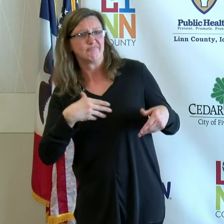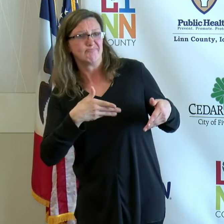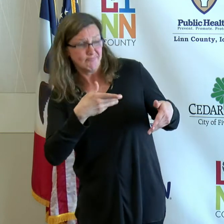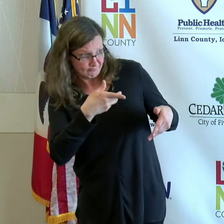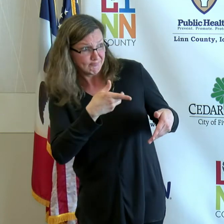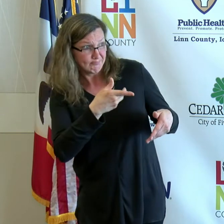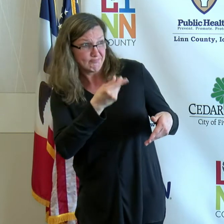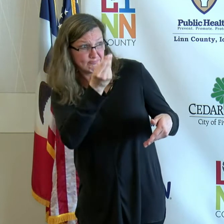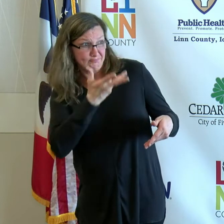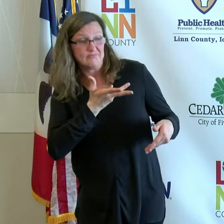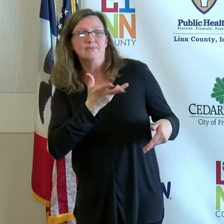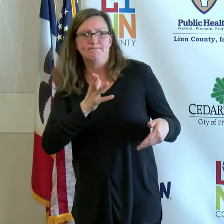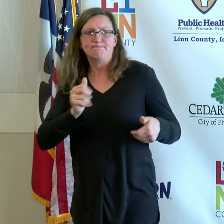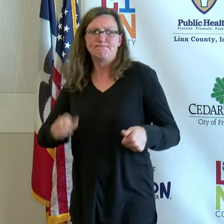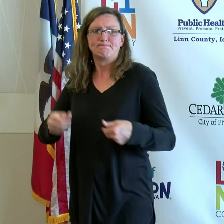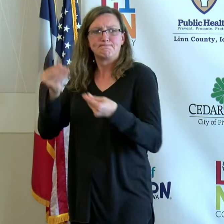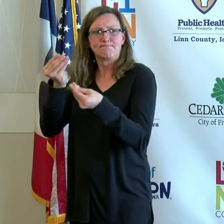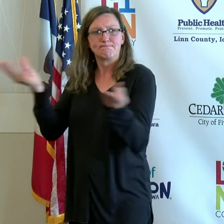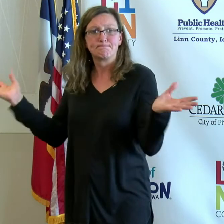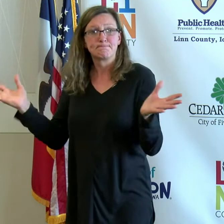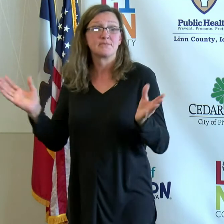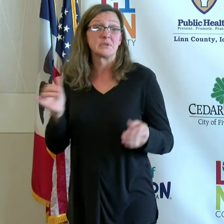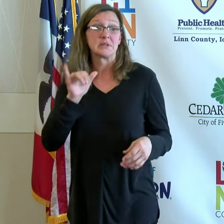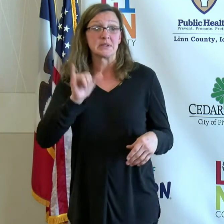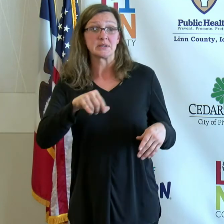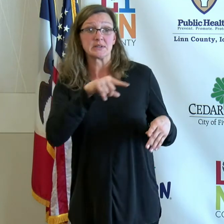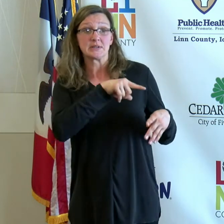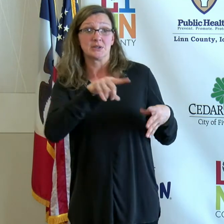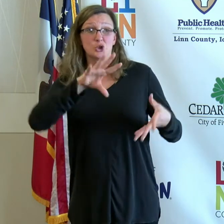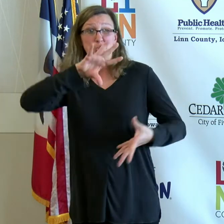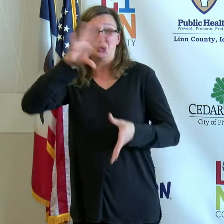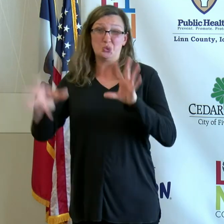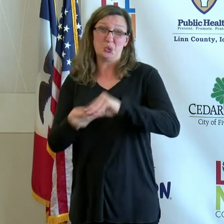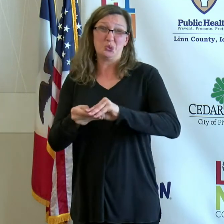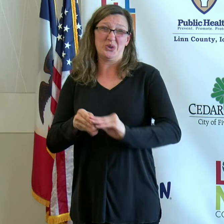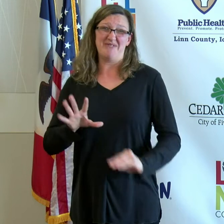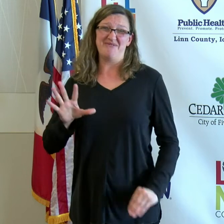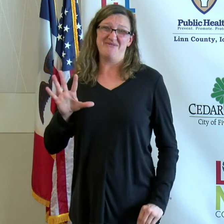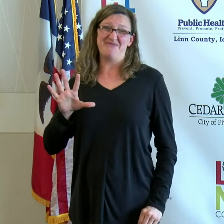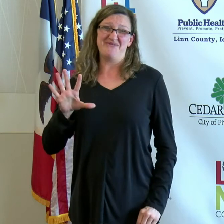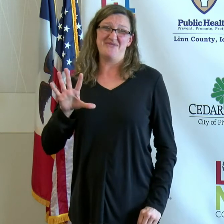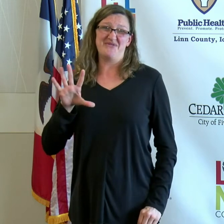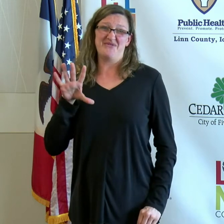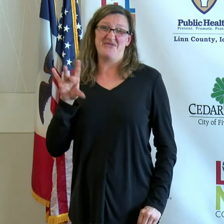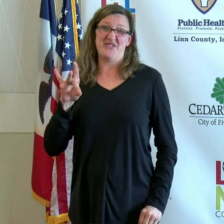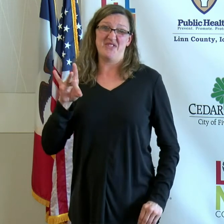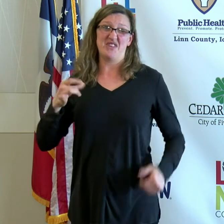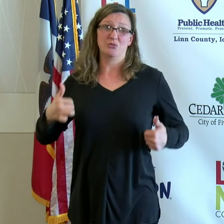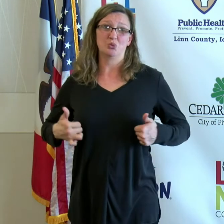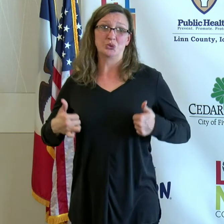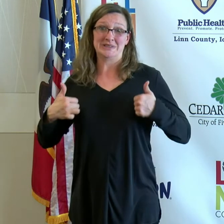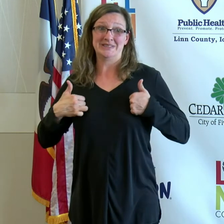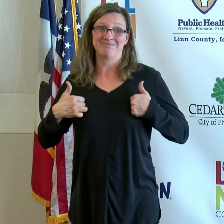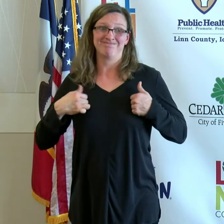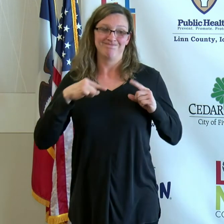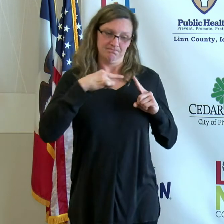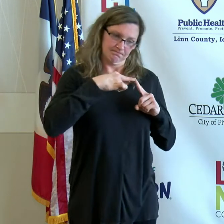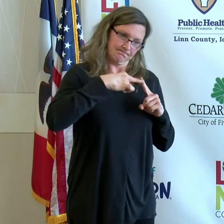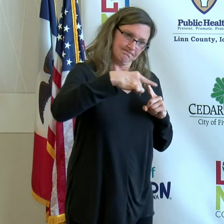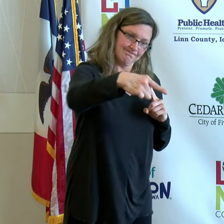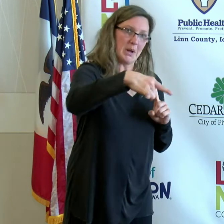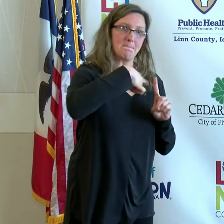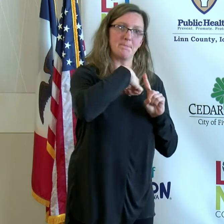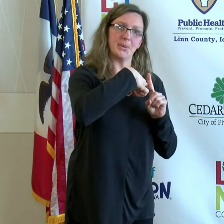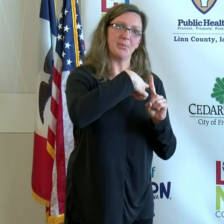So for Heritage, 58 residents have been diagnosed with COVID-19. We've also had 30 staff members that have